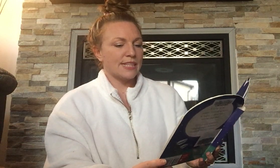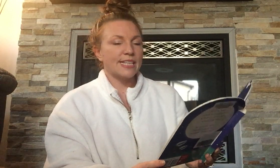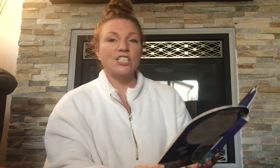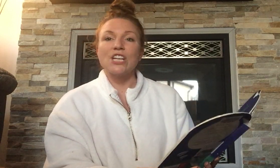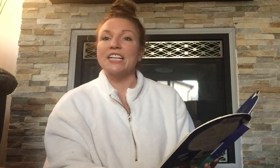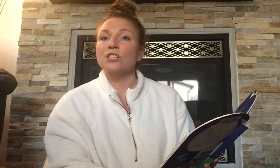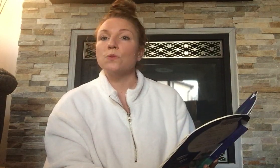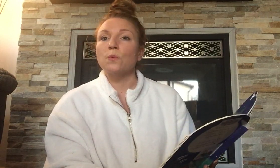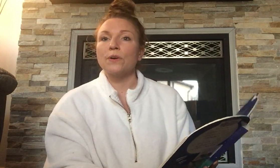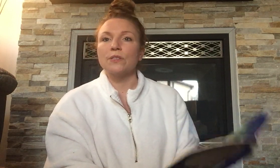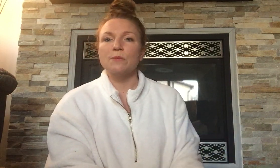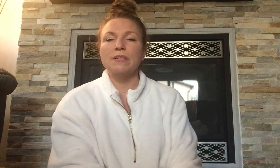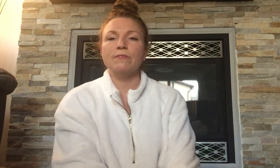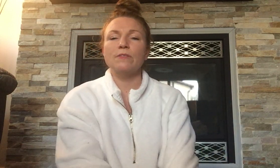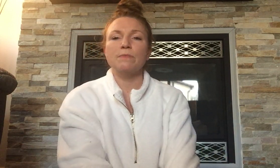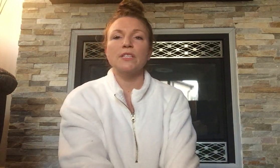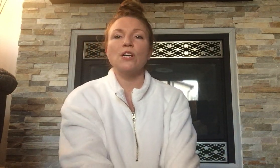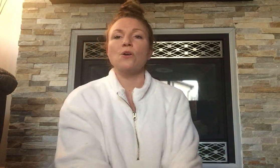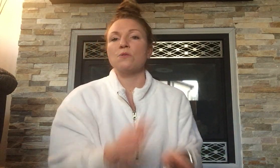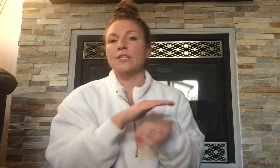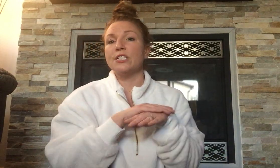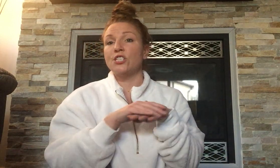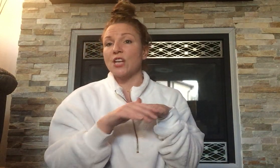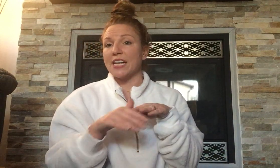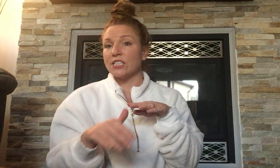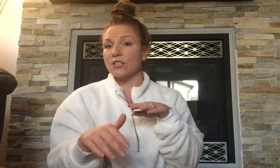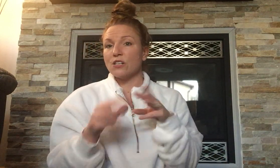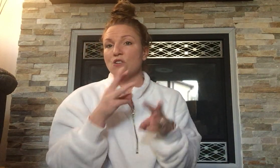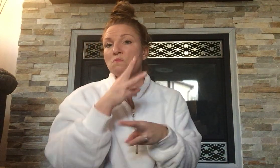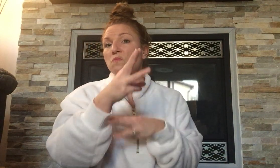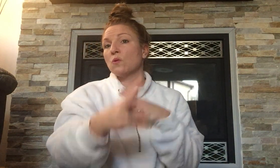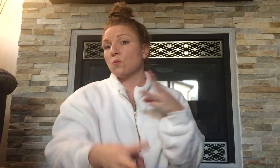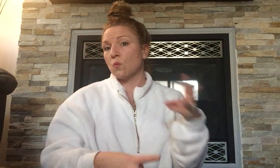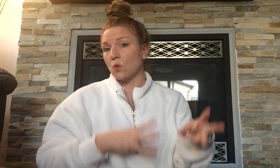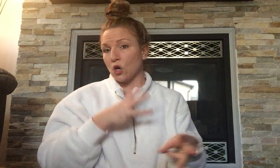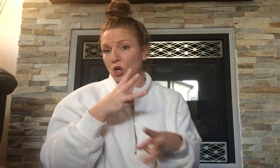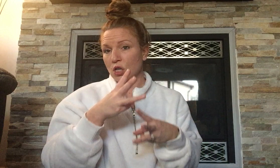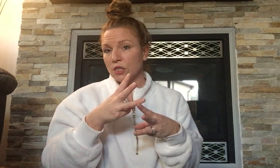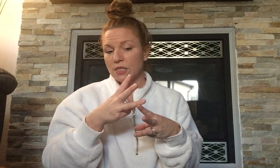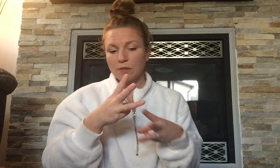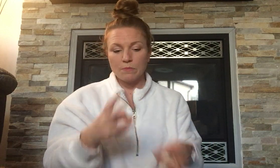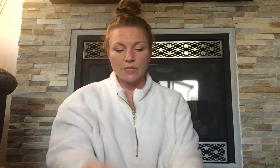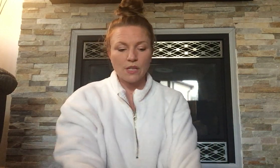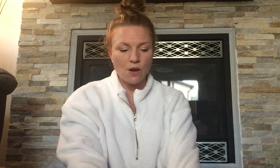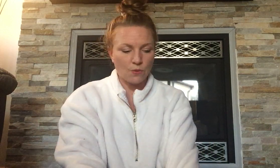the gentle world below. The gentle world below.